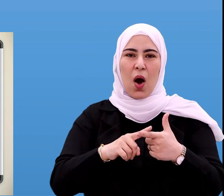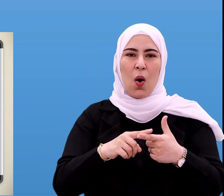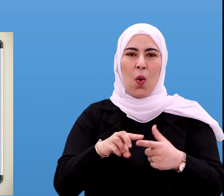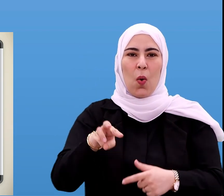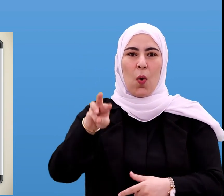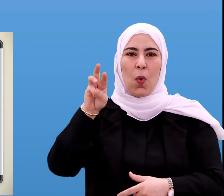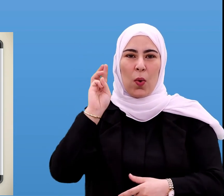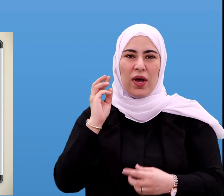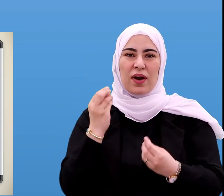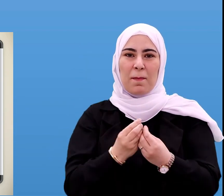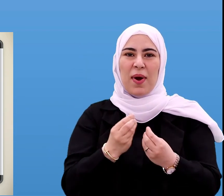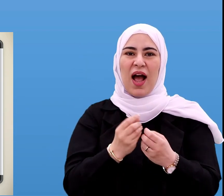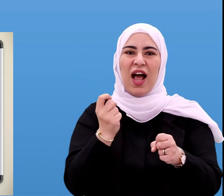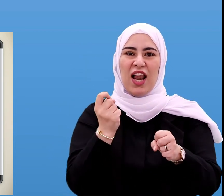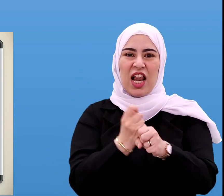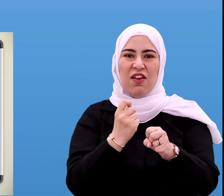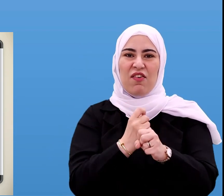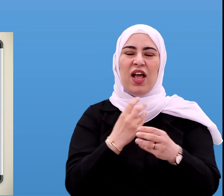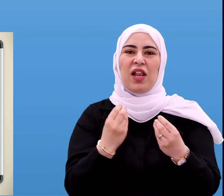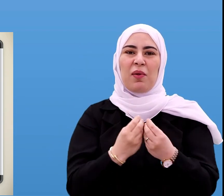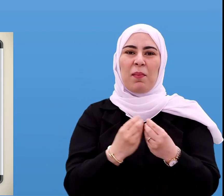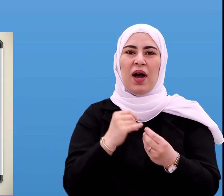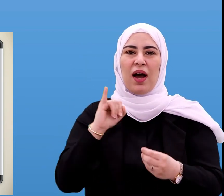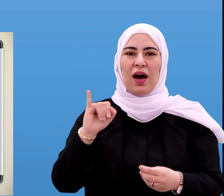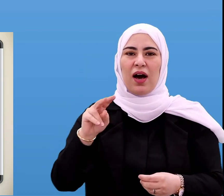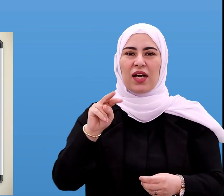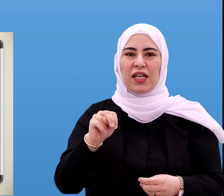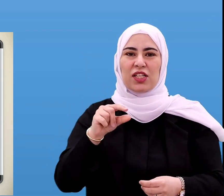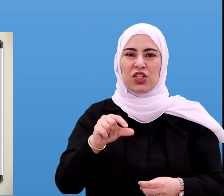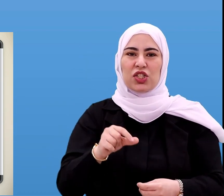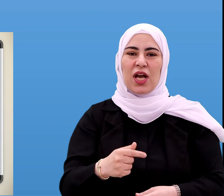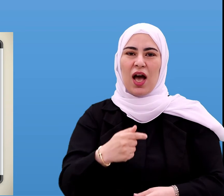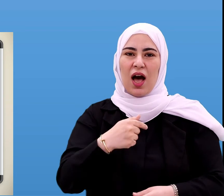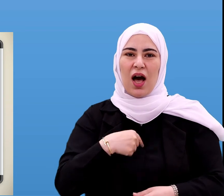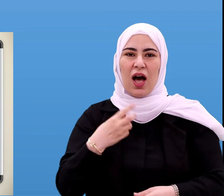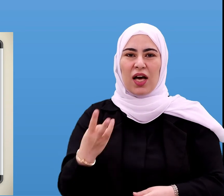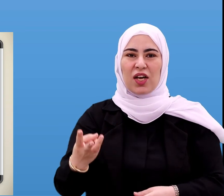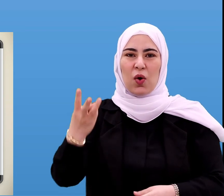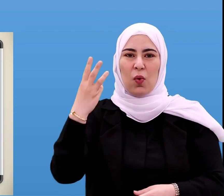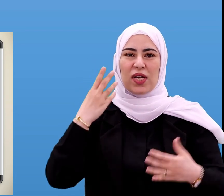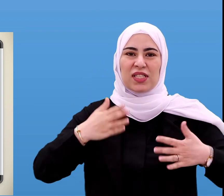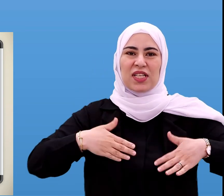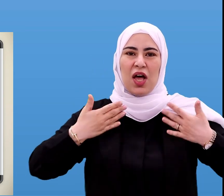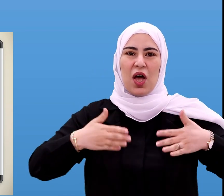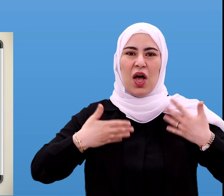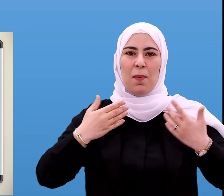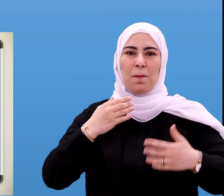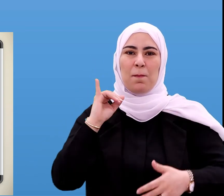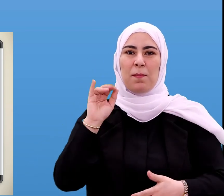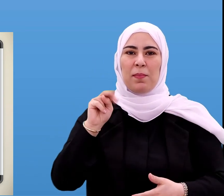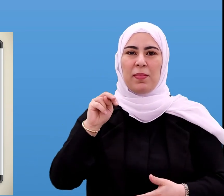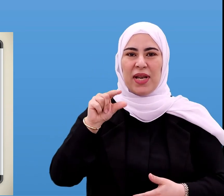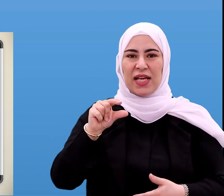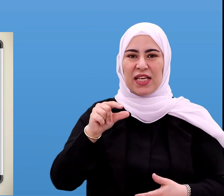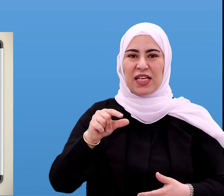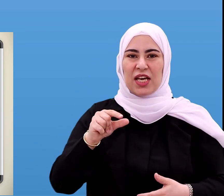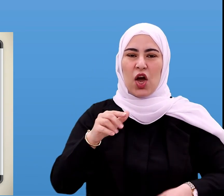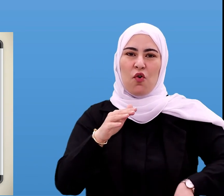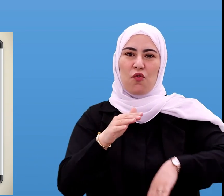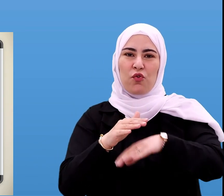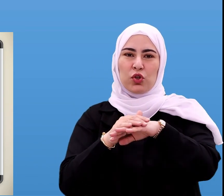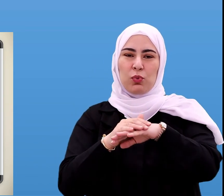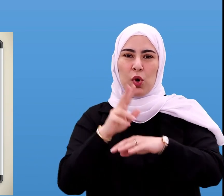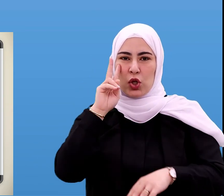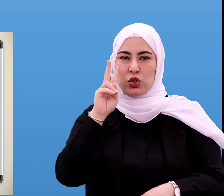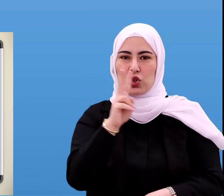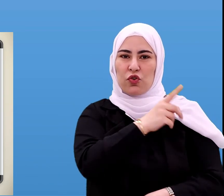add ing to the verb. So it will be, I was playing football. Let's take